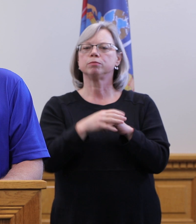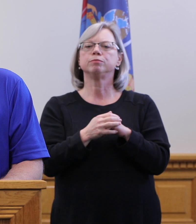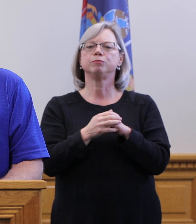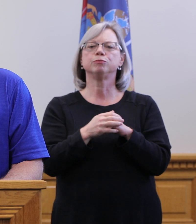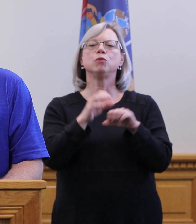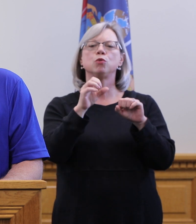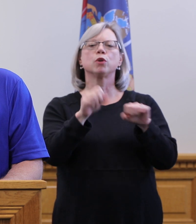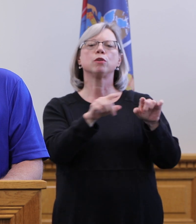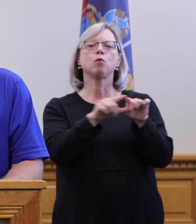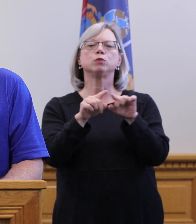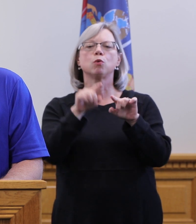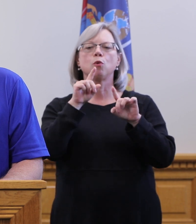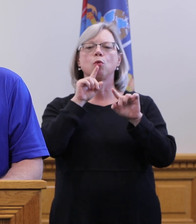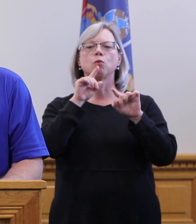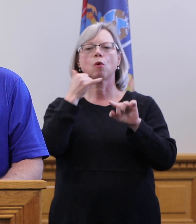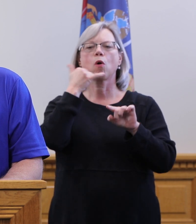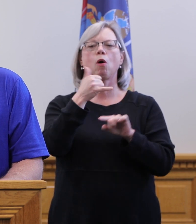315-412-5966 to request a survey.